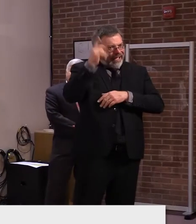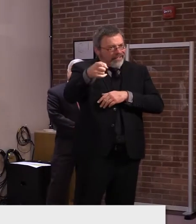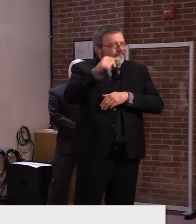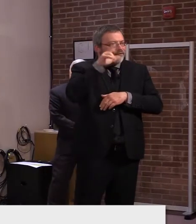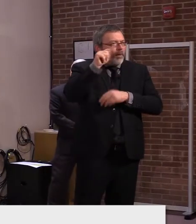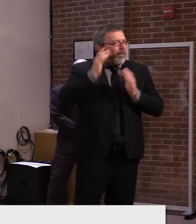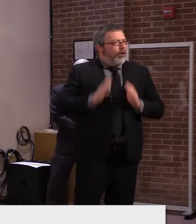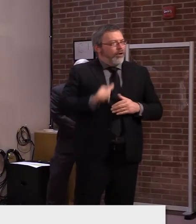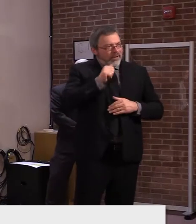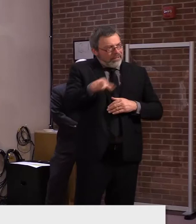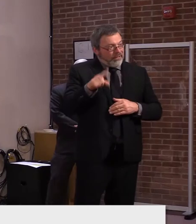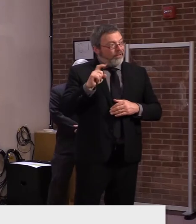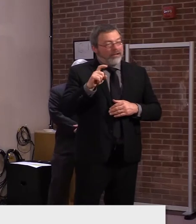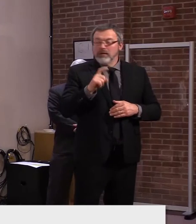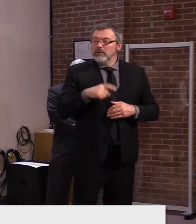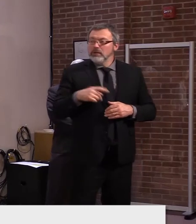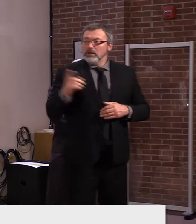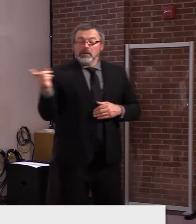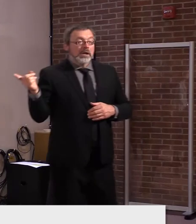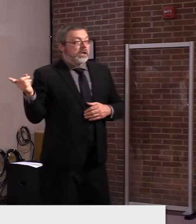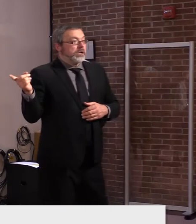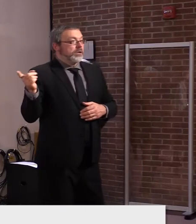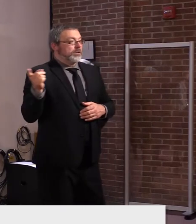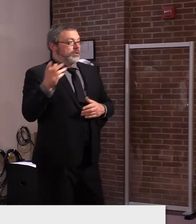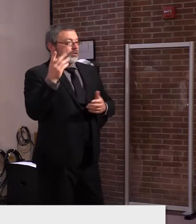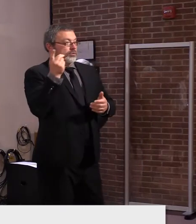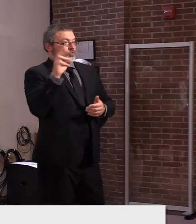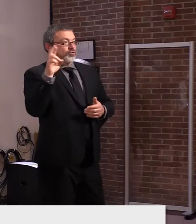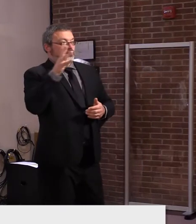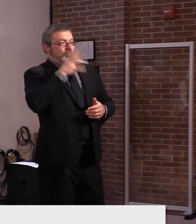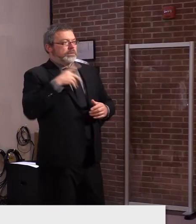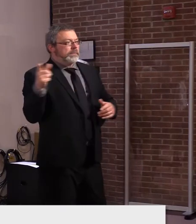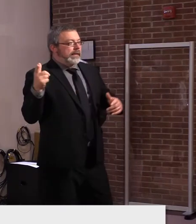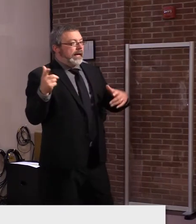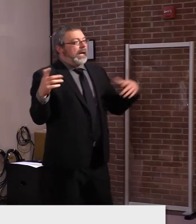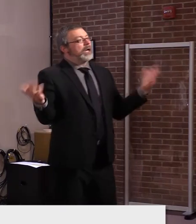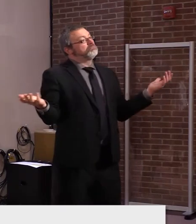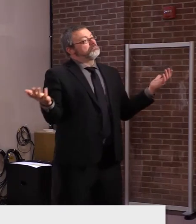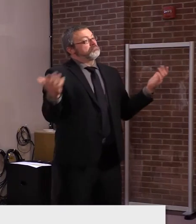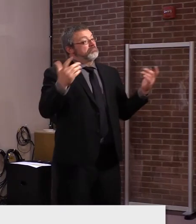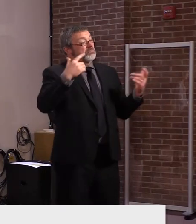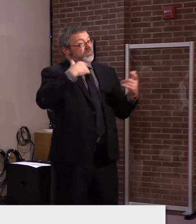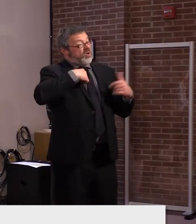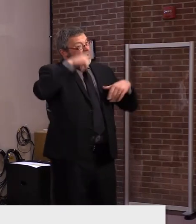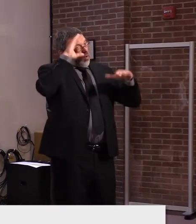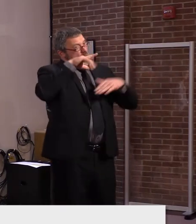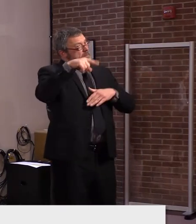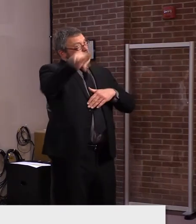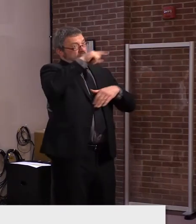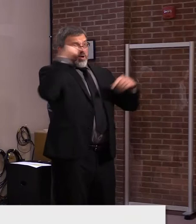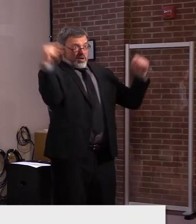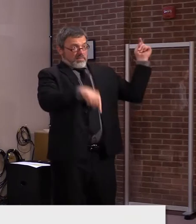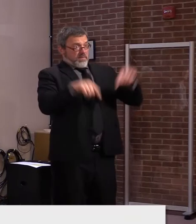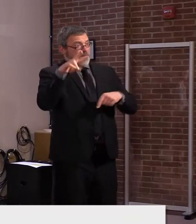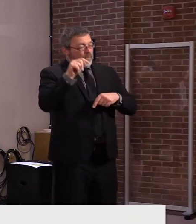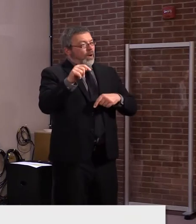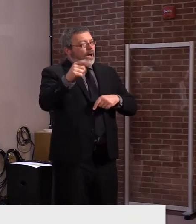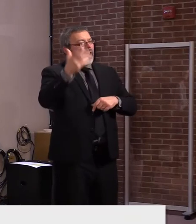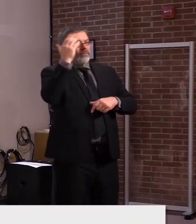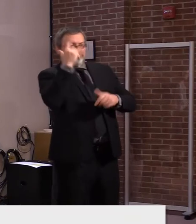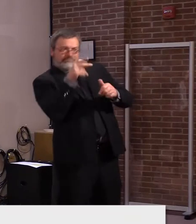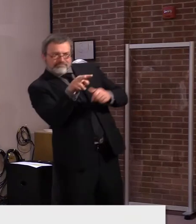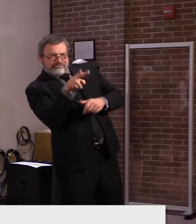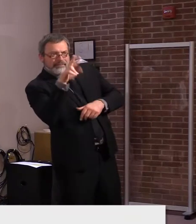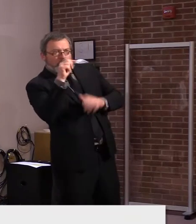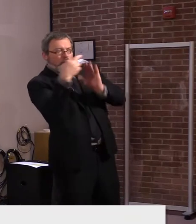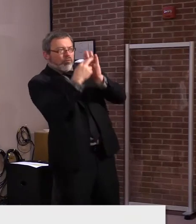requirements, and we assume people follow those. We're reaching tourism season and peak